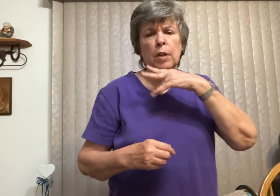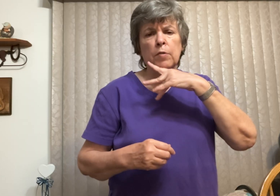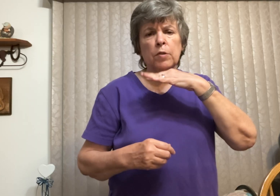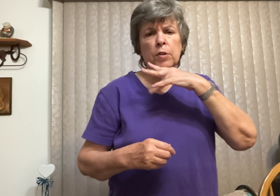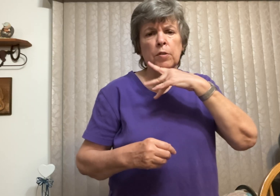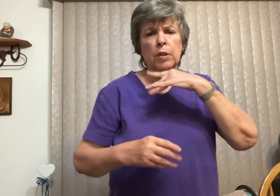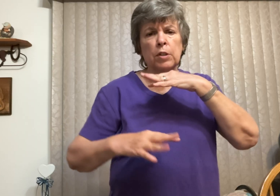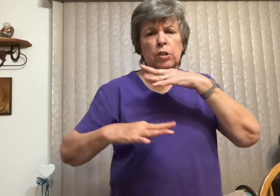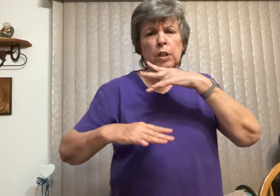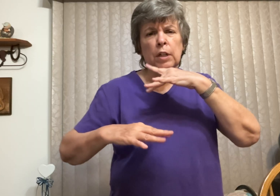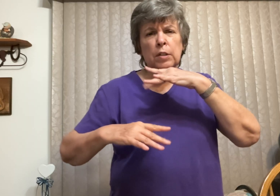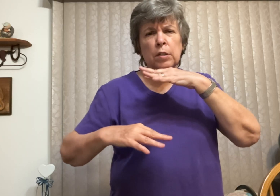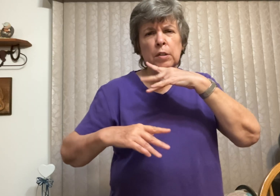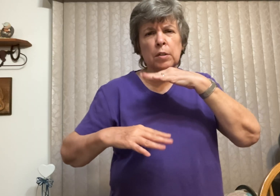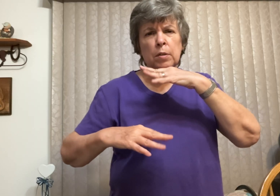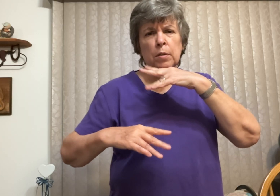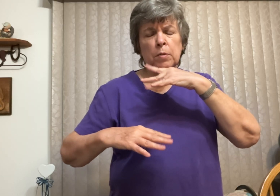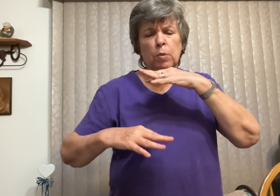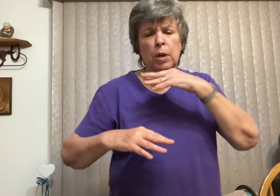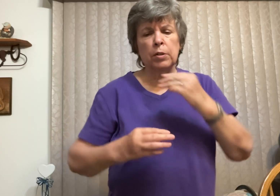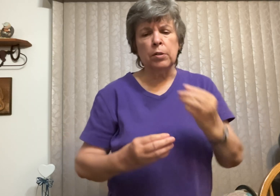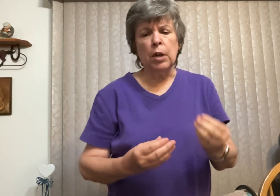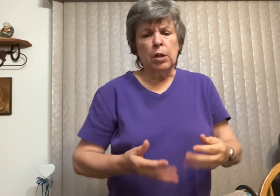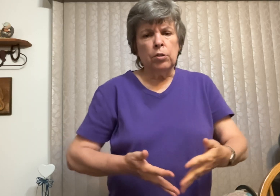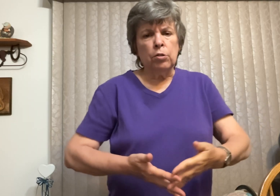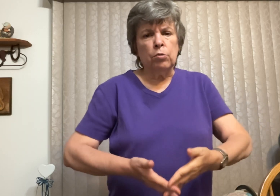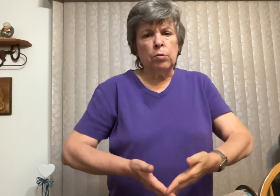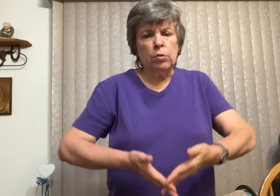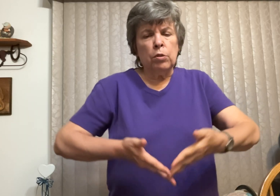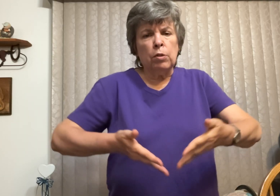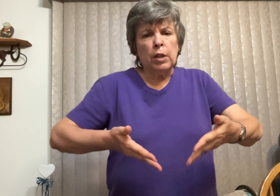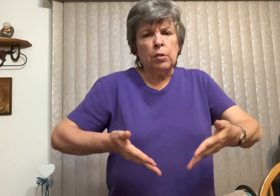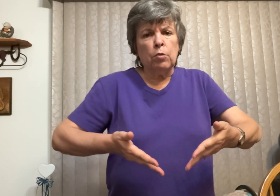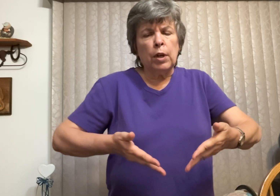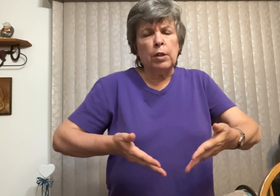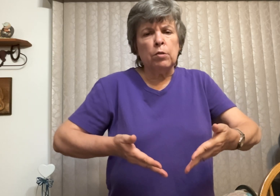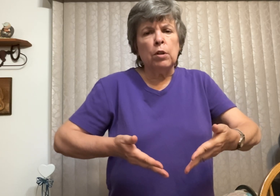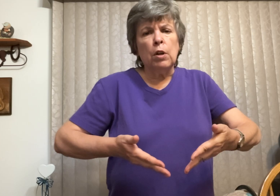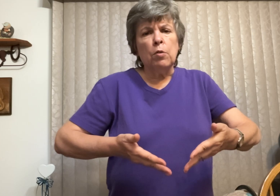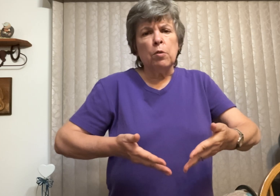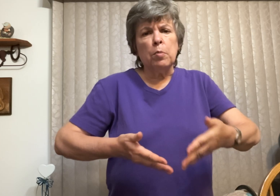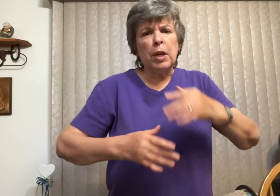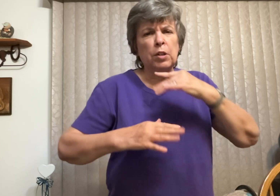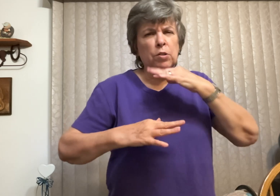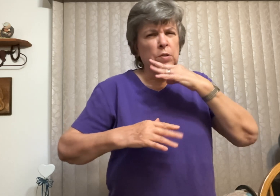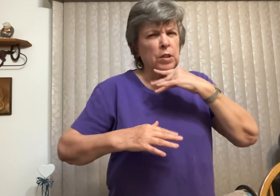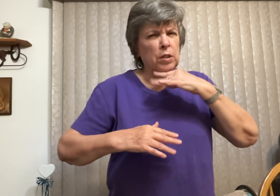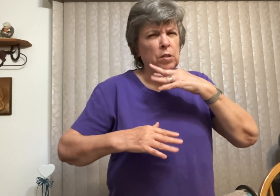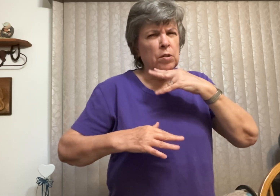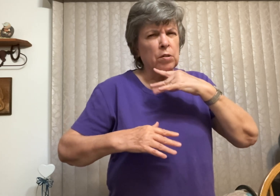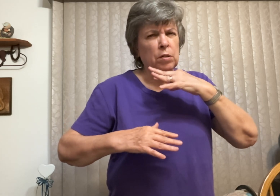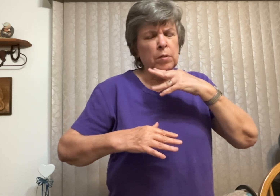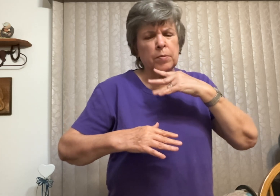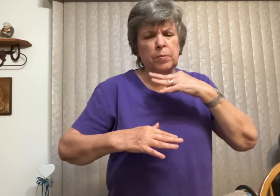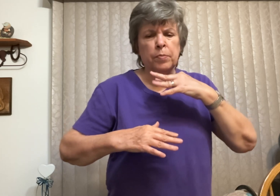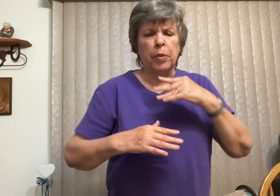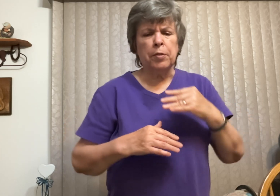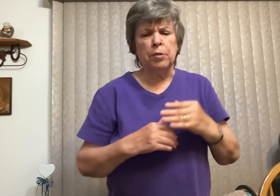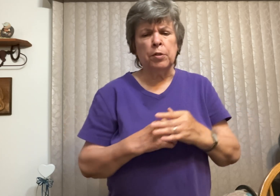for dirty, and she kind of did it twice. So like the cradle or the manger in the dirt. So you can do